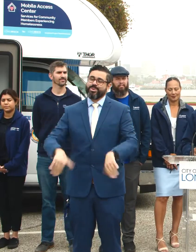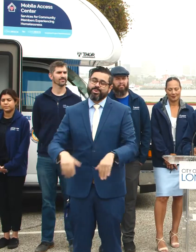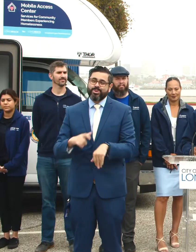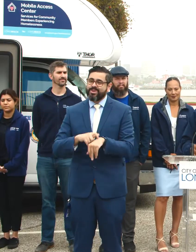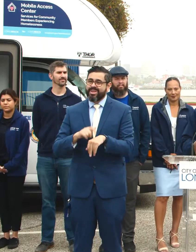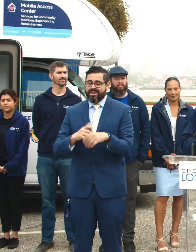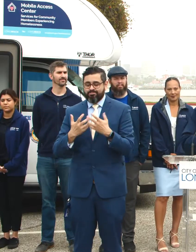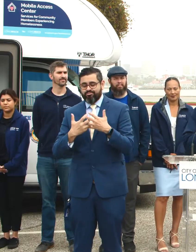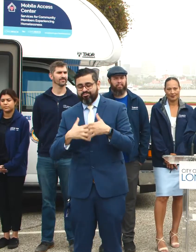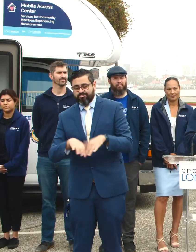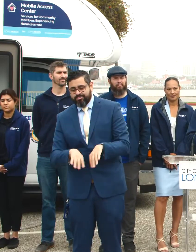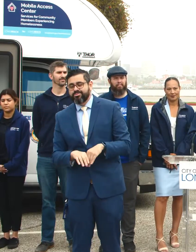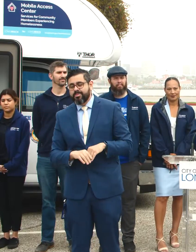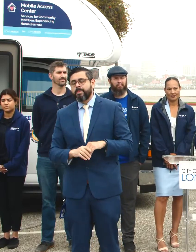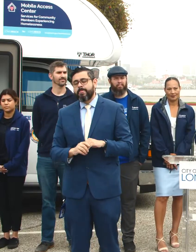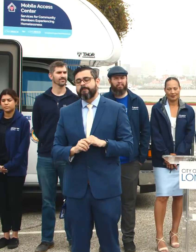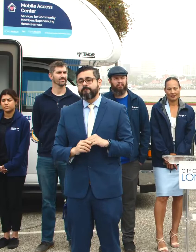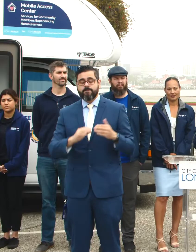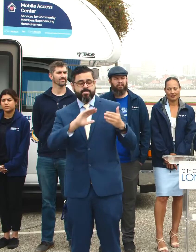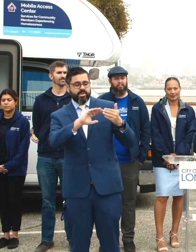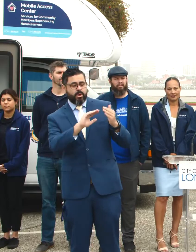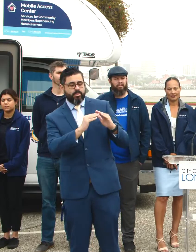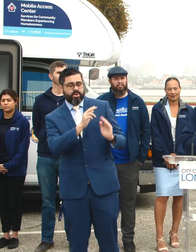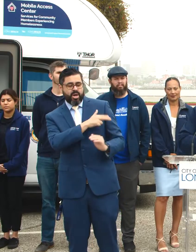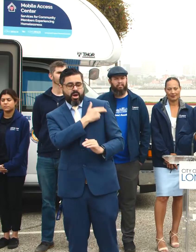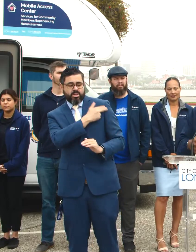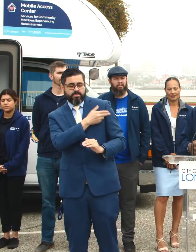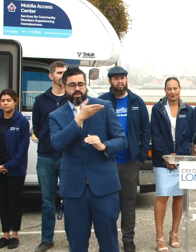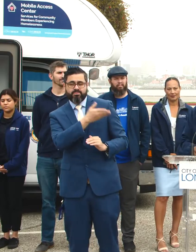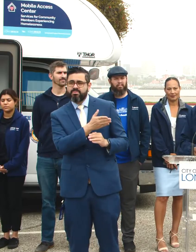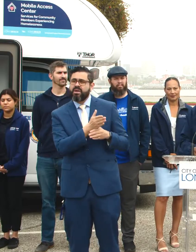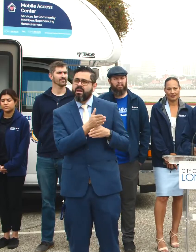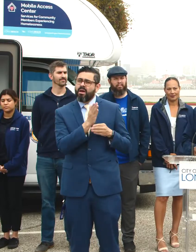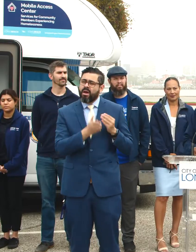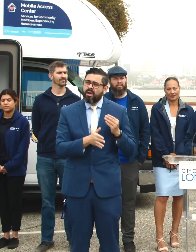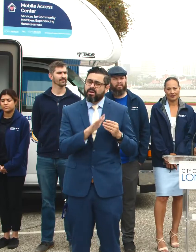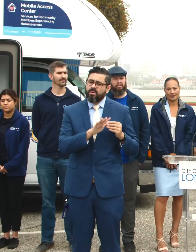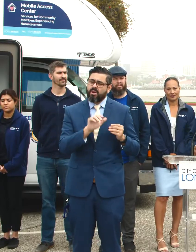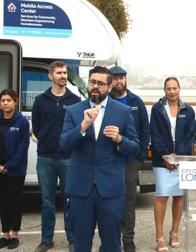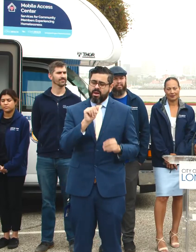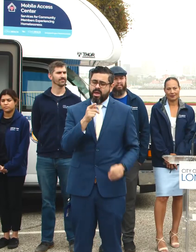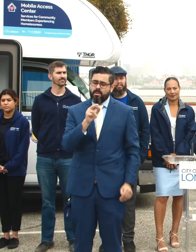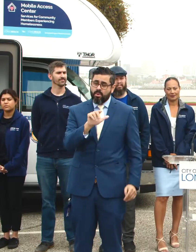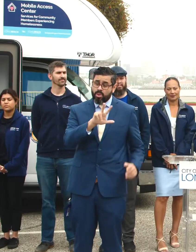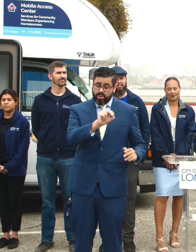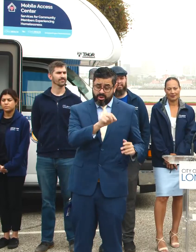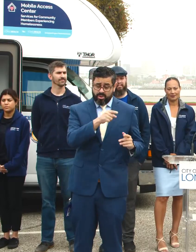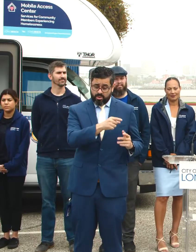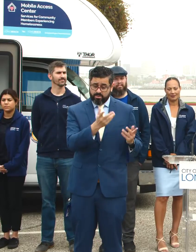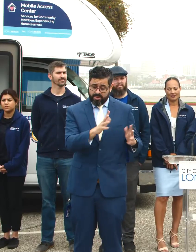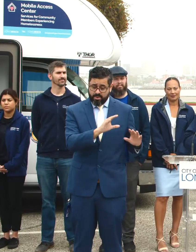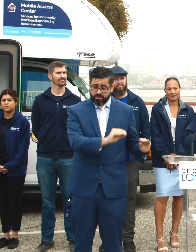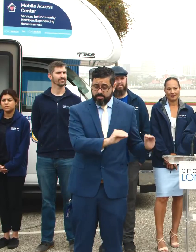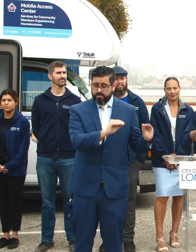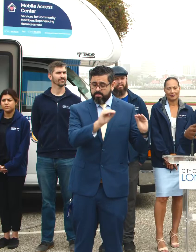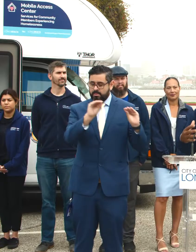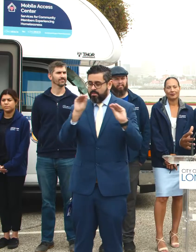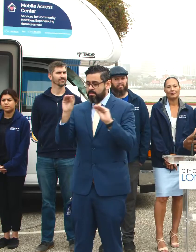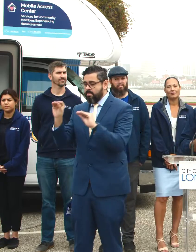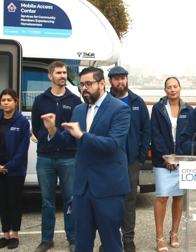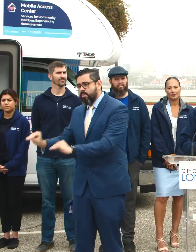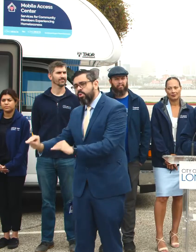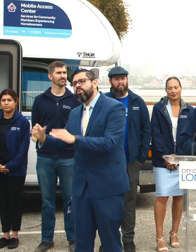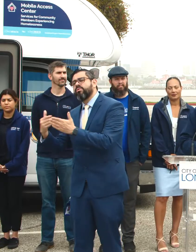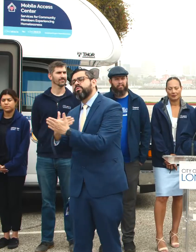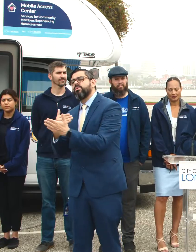We'll start with bringing folks over from Community Hospital, which that program should be ending around April 30th. And once we have those folks settled, we're going to work